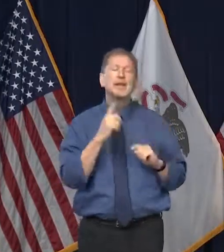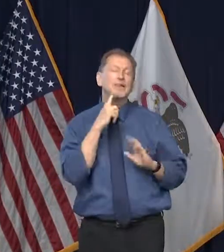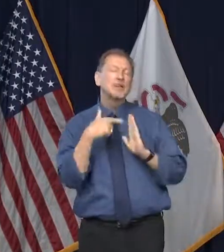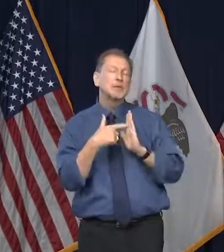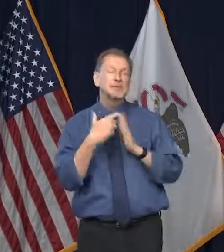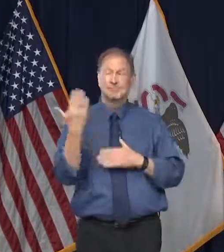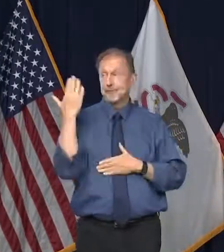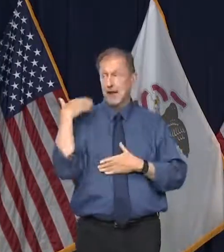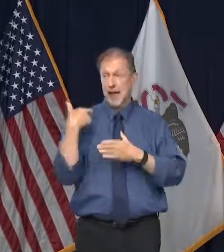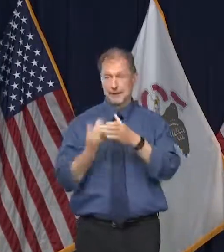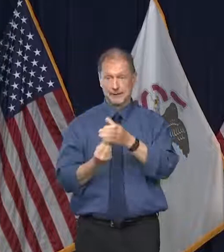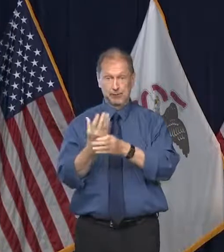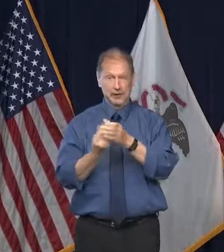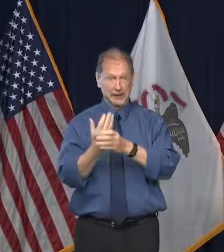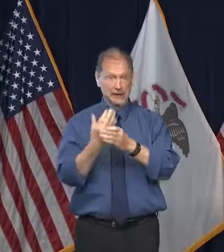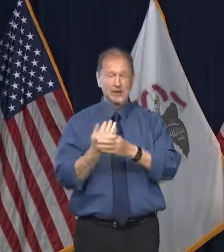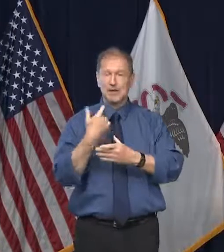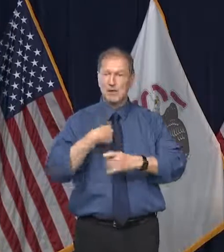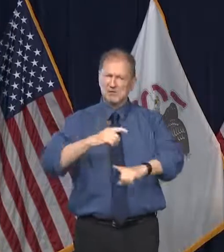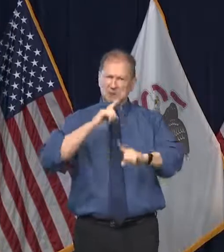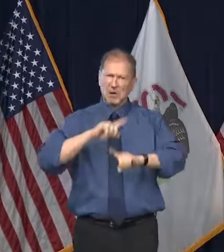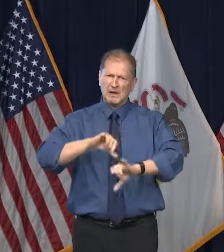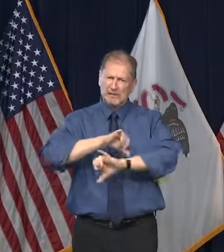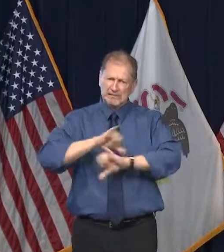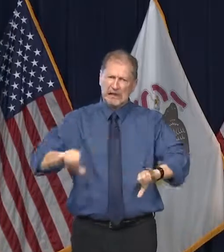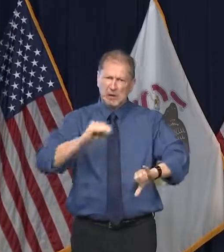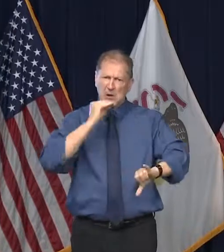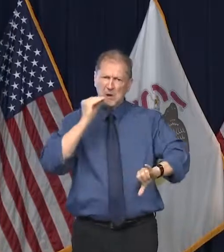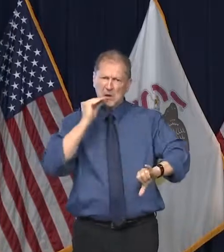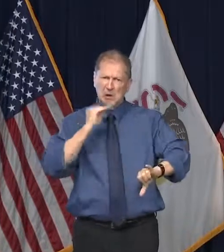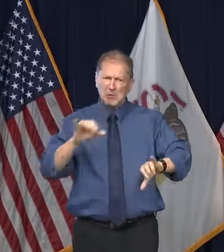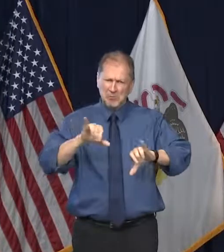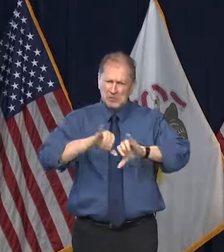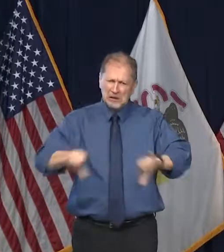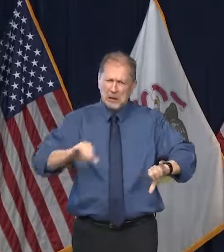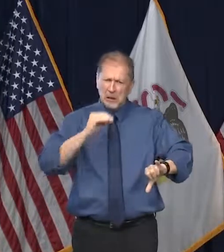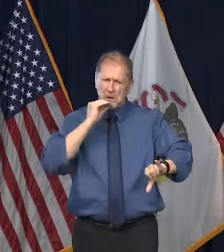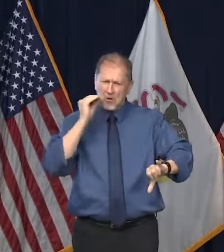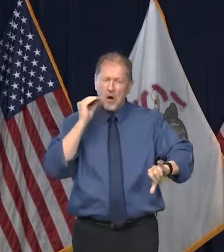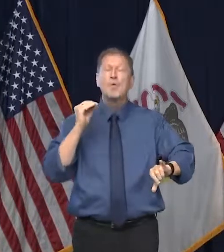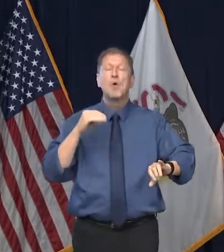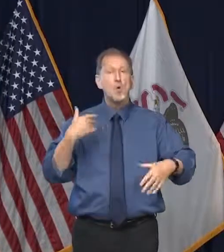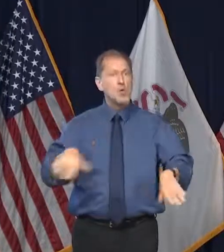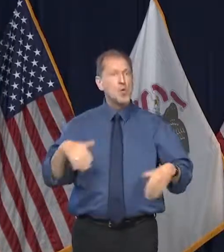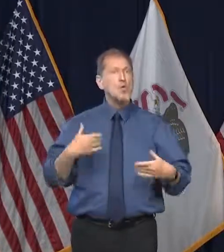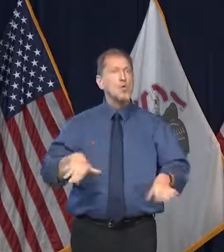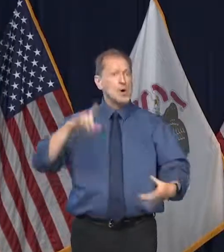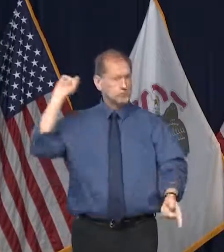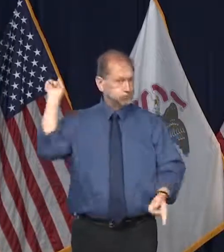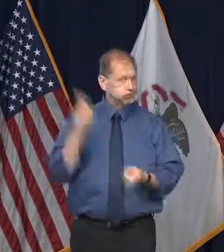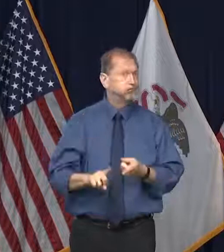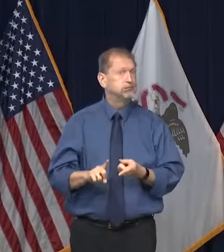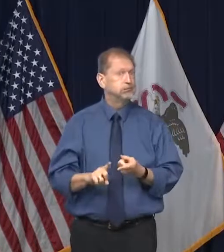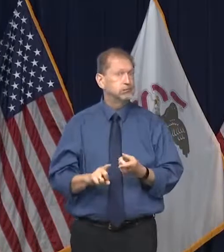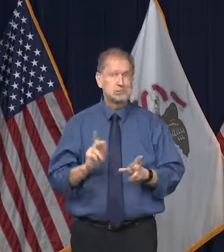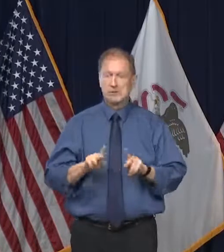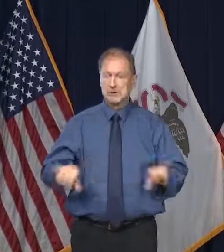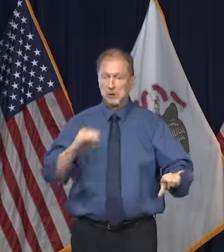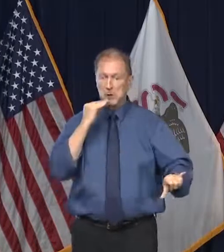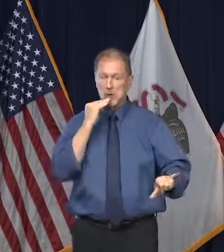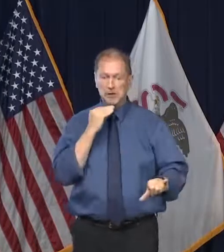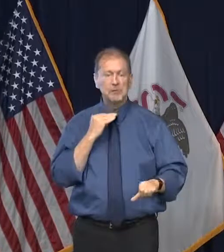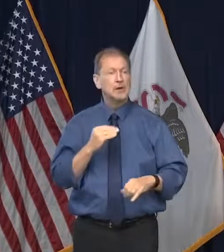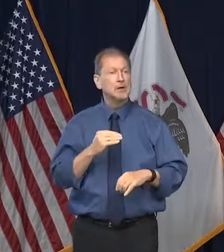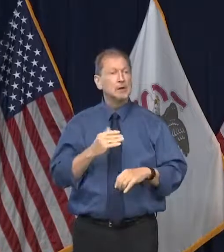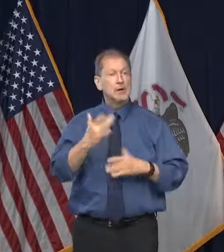the spring a complete stay-at-home order, not something right now that we're considering, but that worked, right? You saw that from